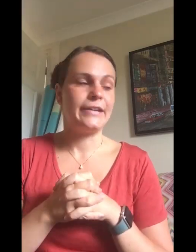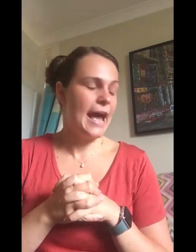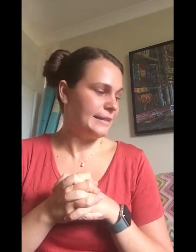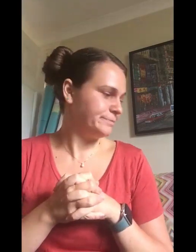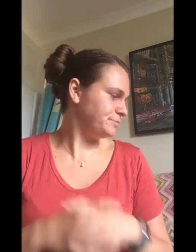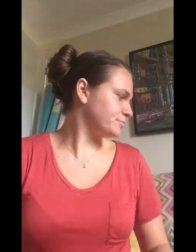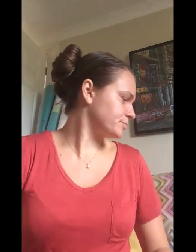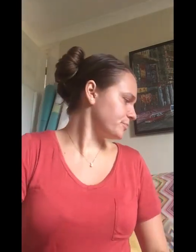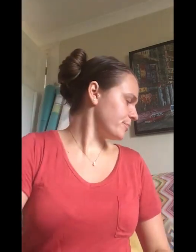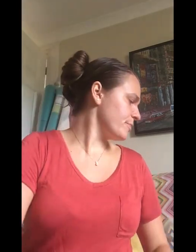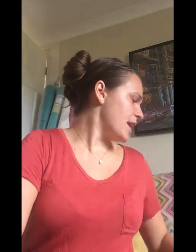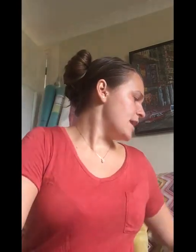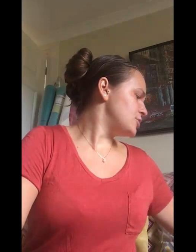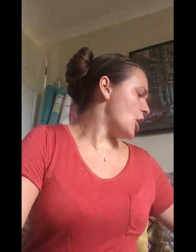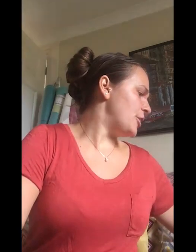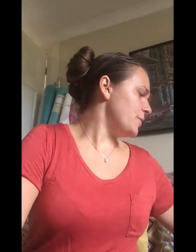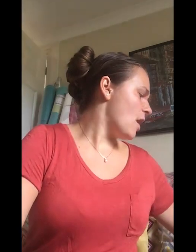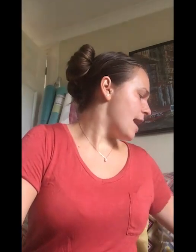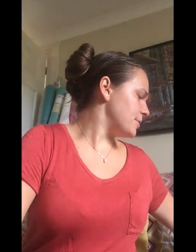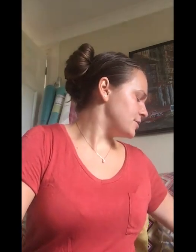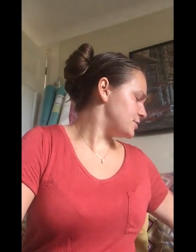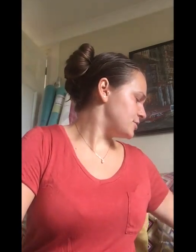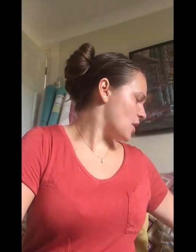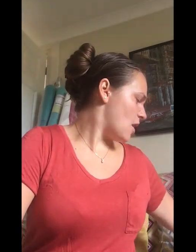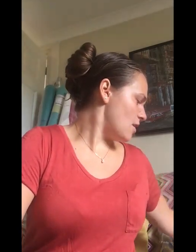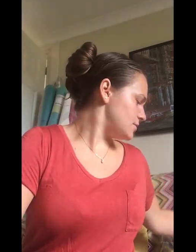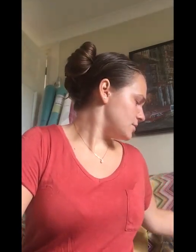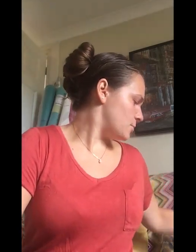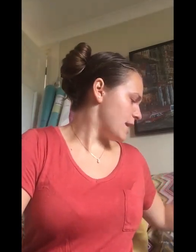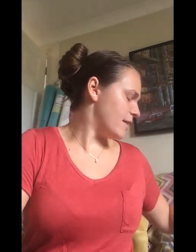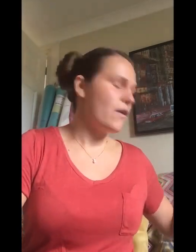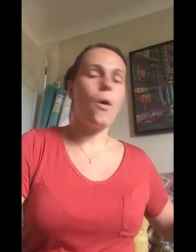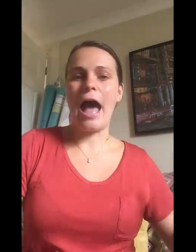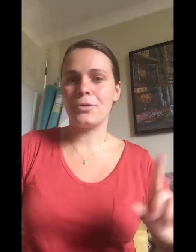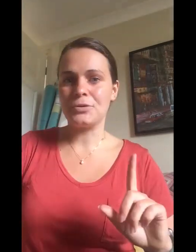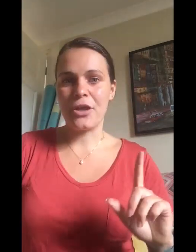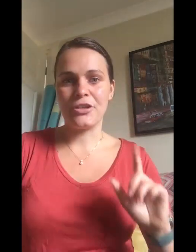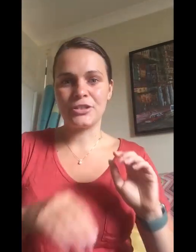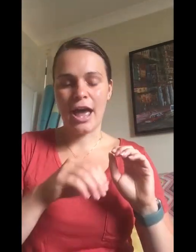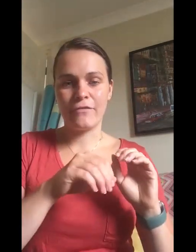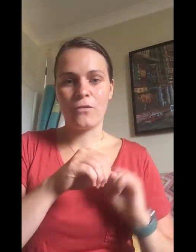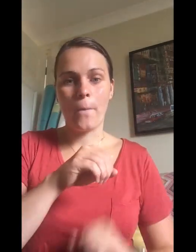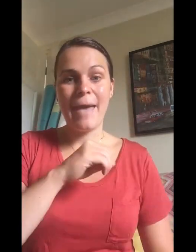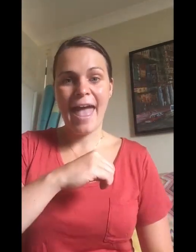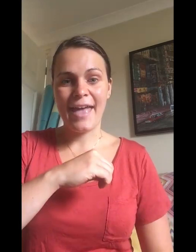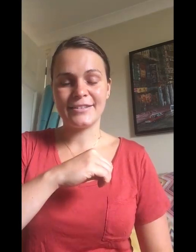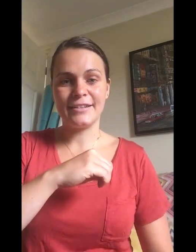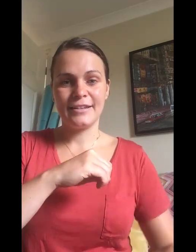Okay. So I'm going to start with, oh, and also the sign for pet